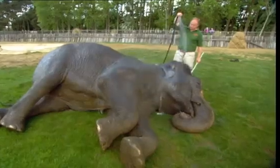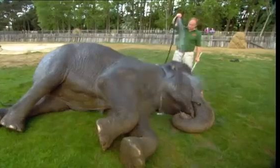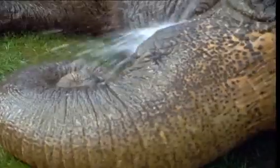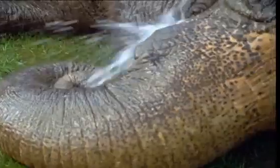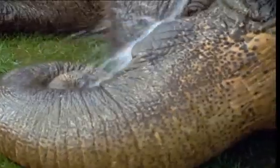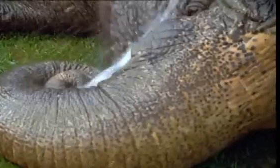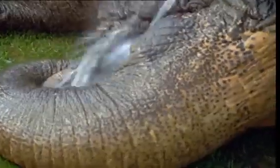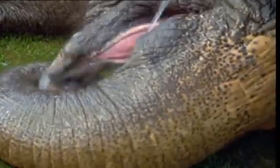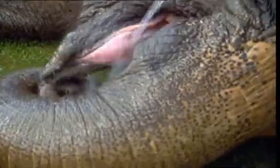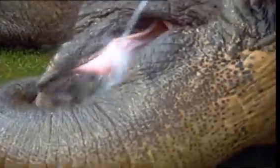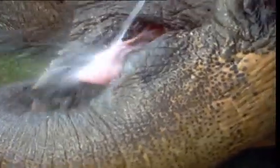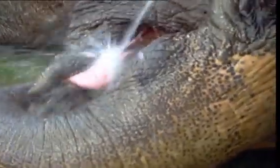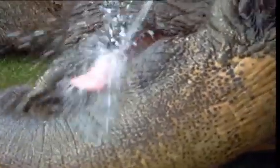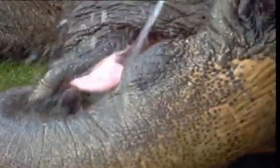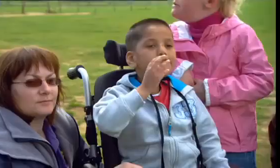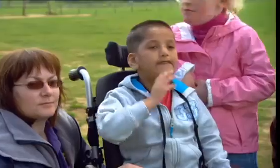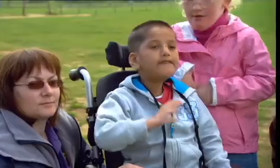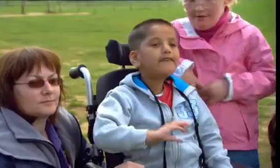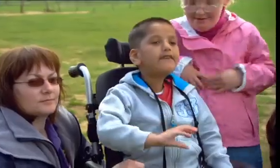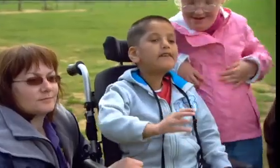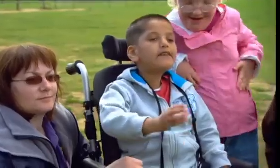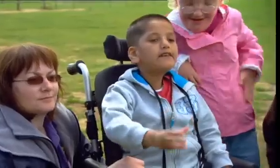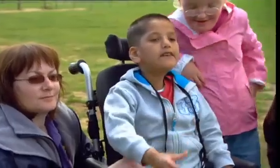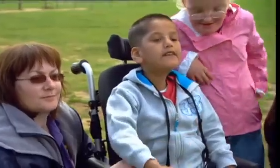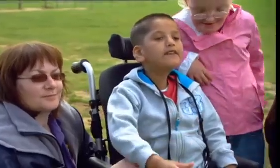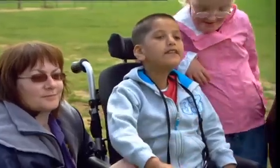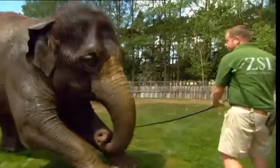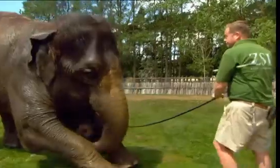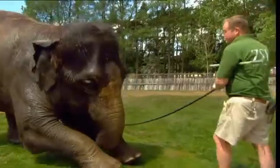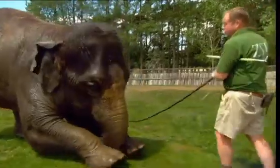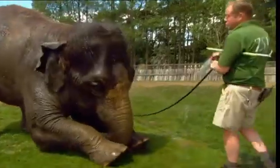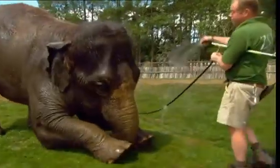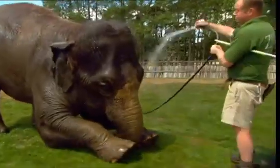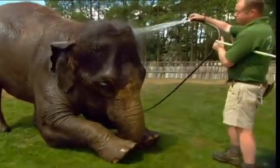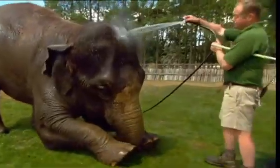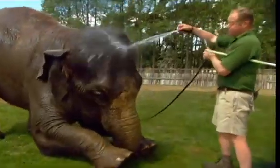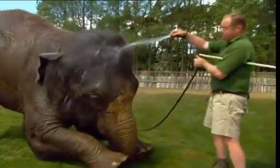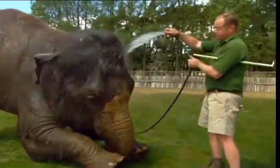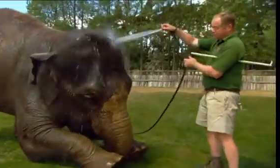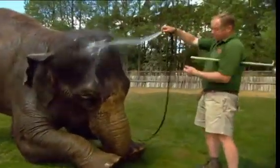This elephant is called Karishma. And Lee, the zookeeper, is giving her a